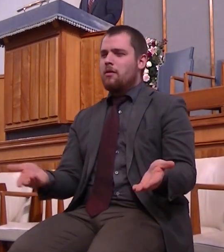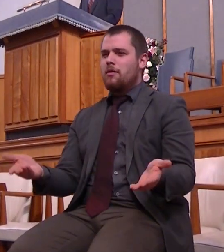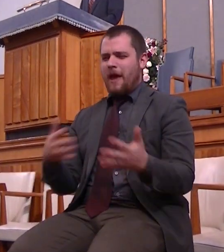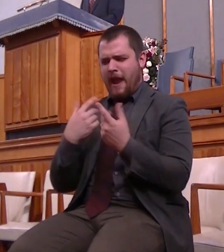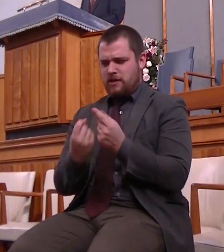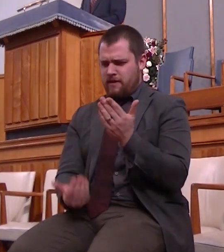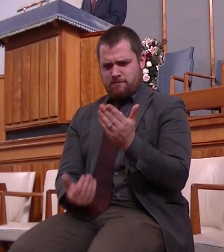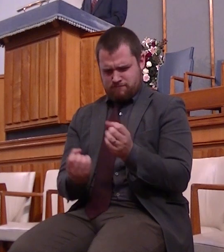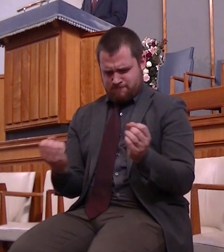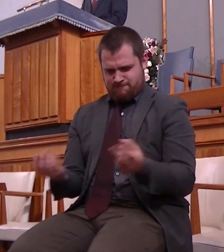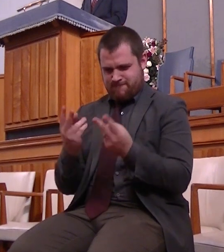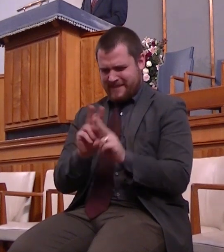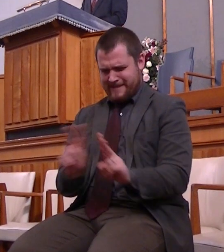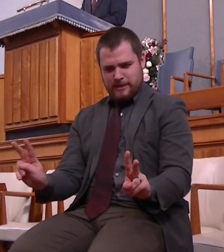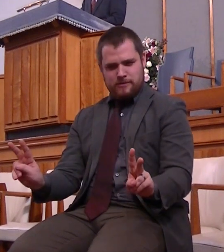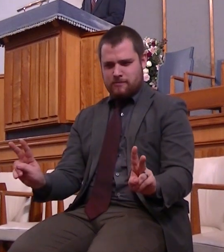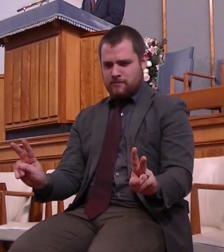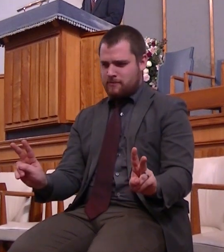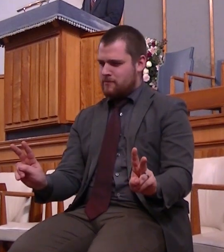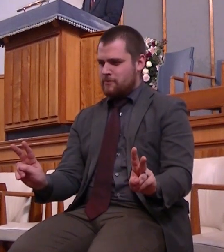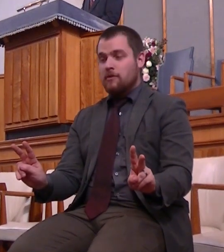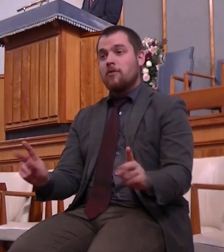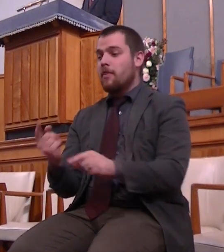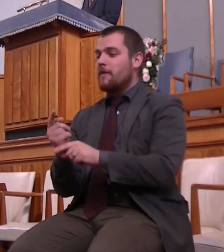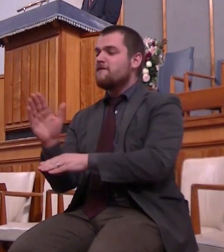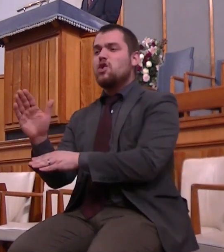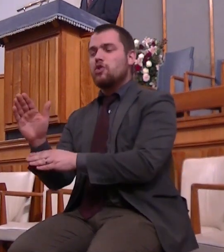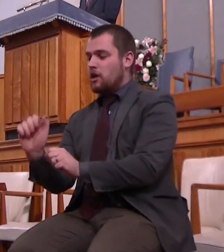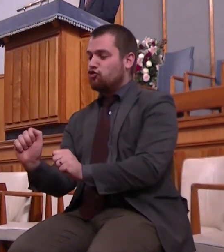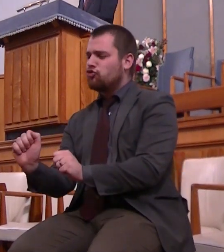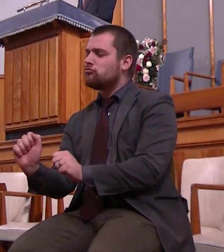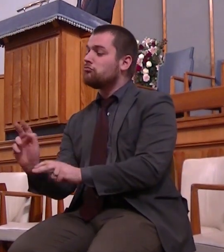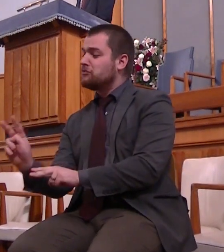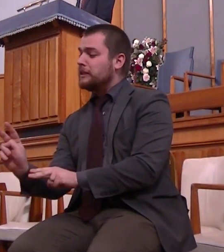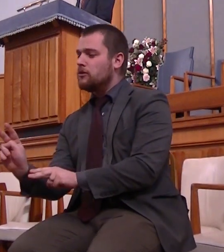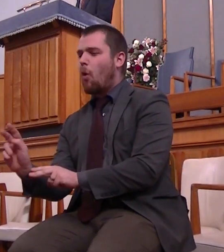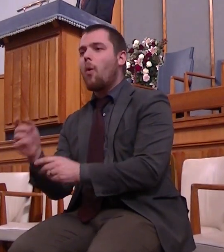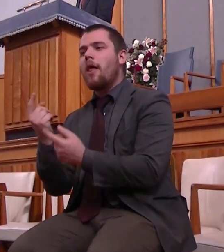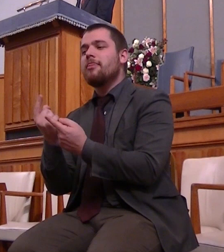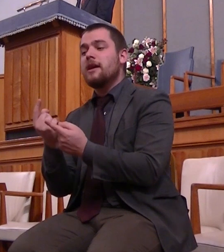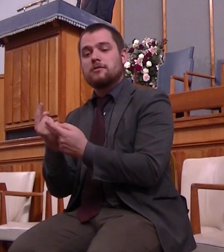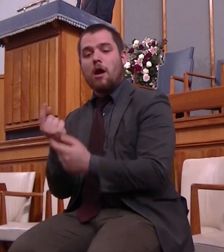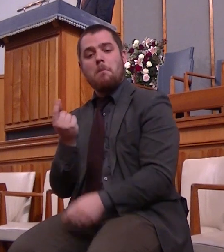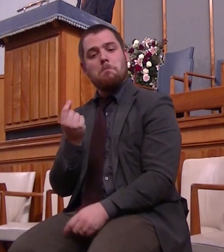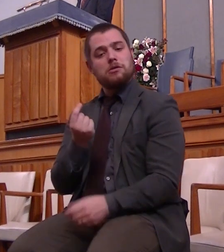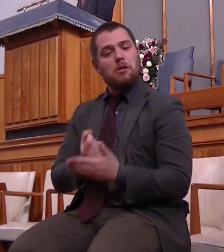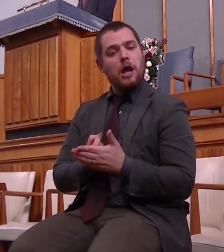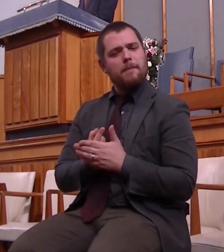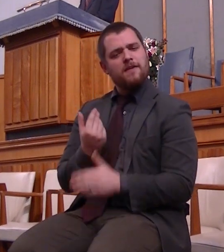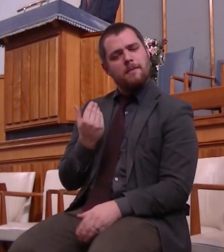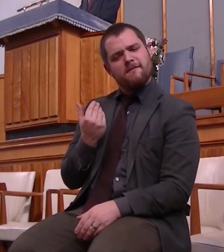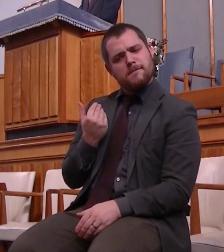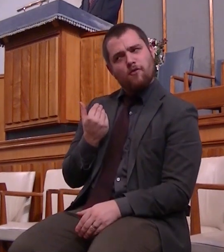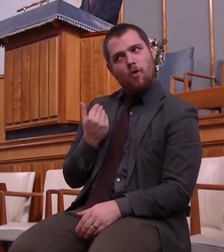Everything is seen at a glance. Things not yet, and things that could have been. Now